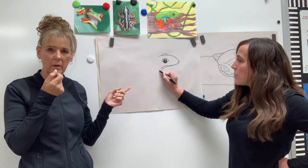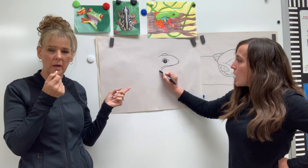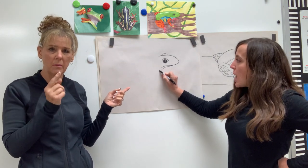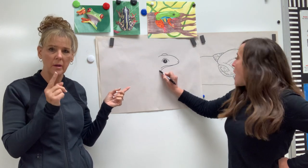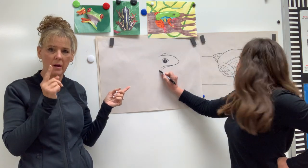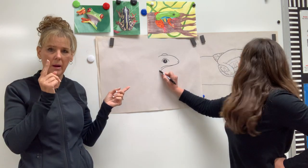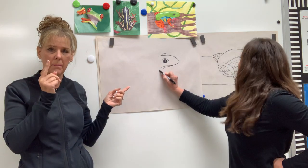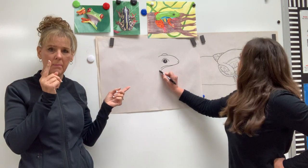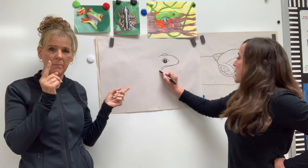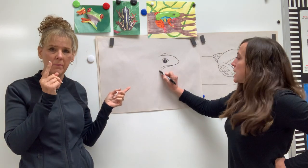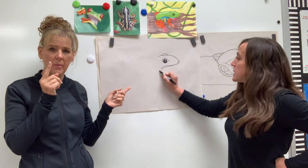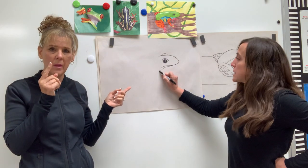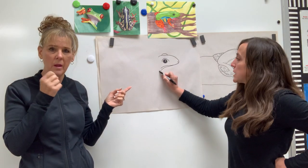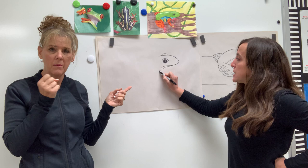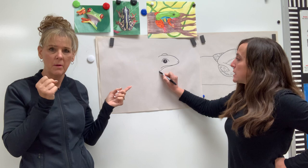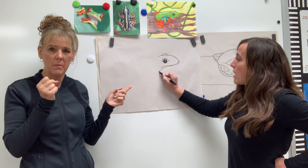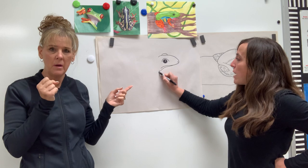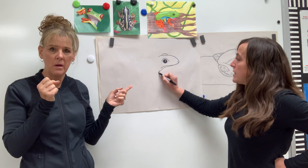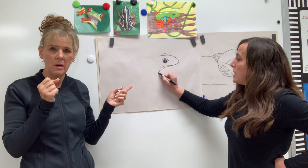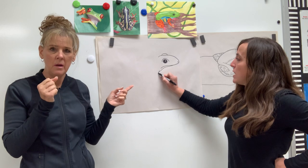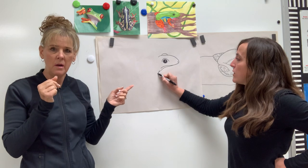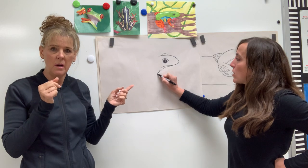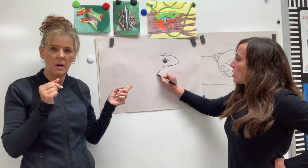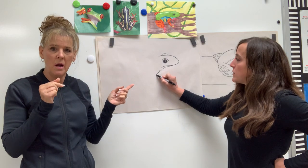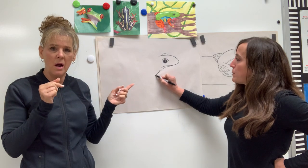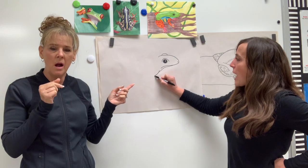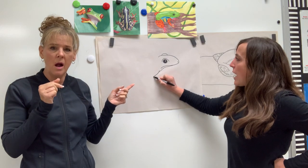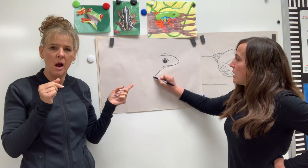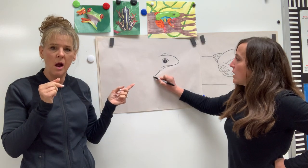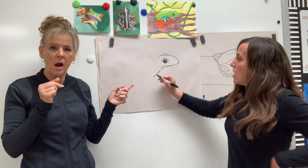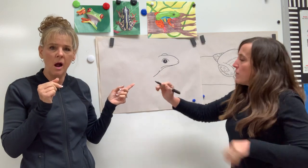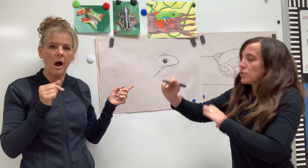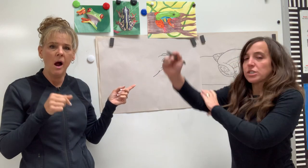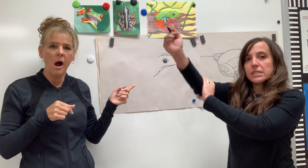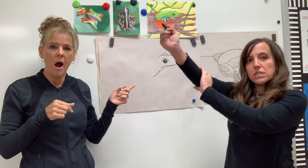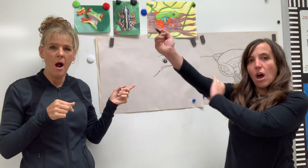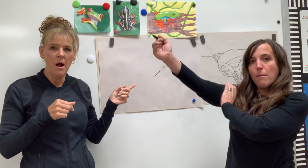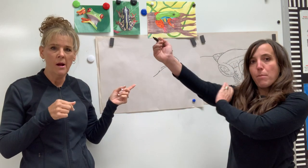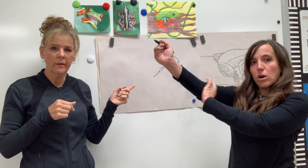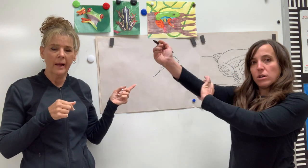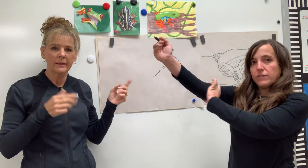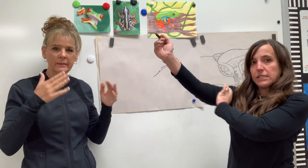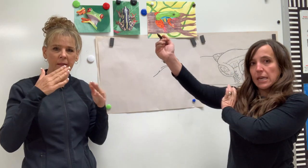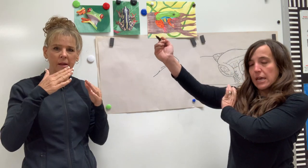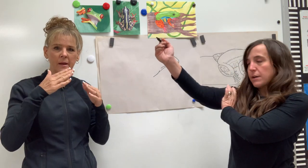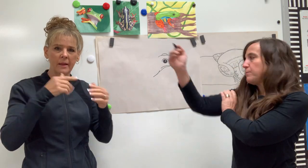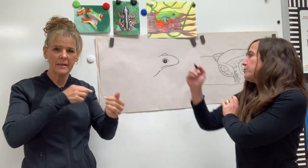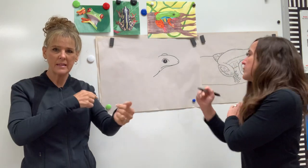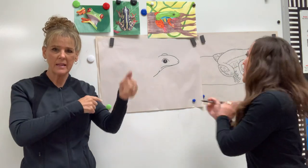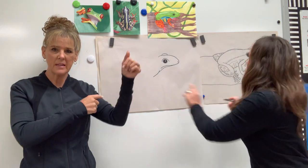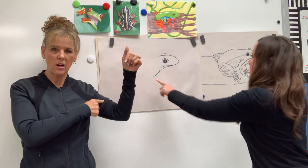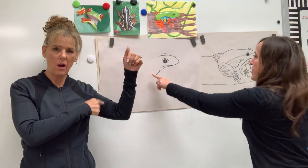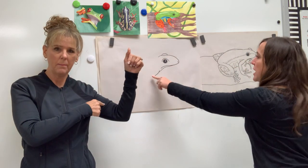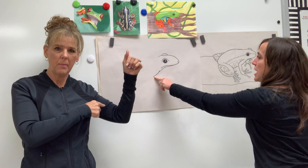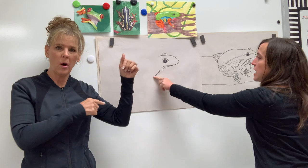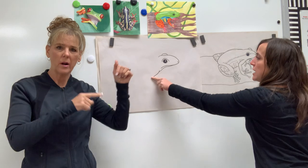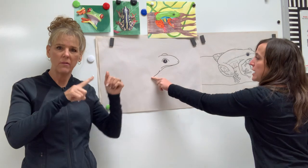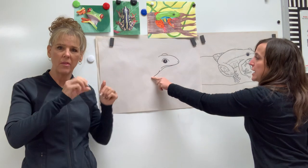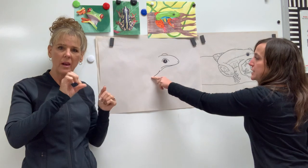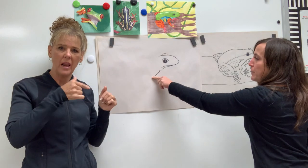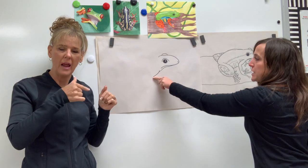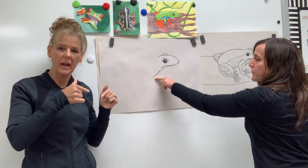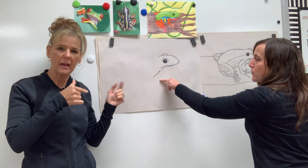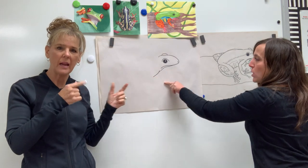up, and I'm gonna make a slanted line that curves back for just the top part of his leg.